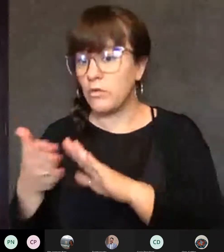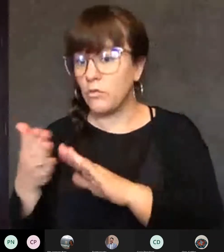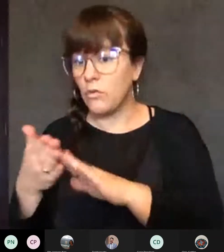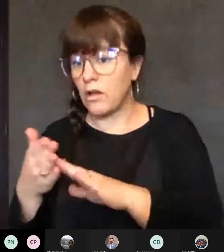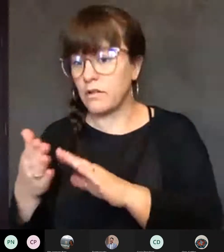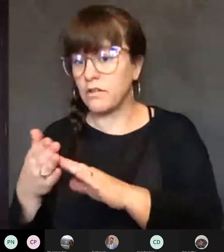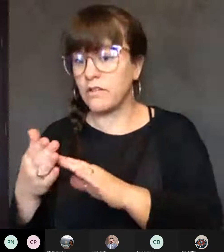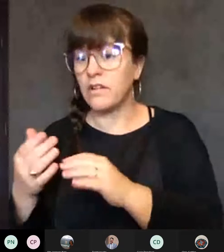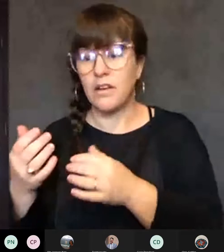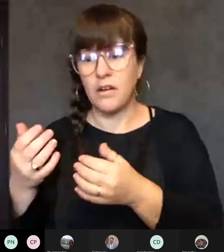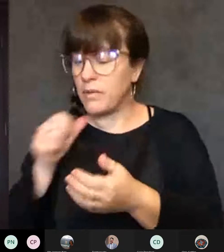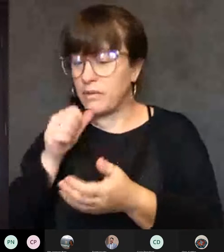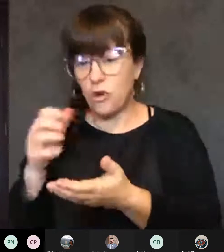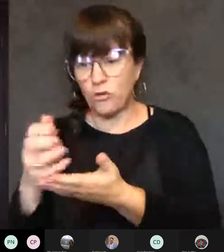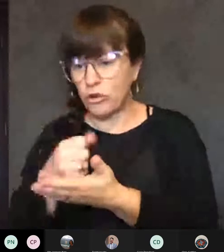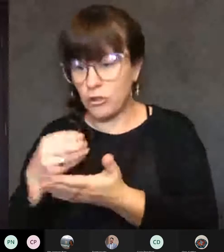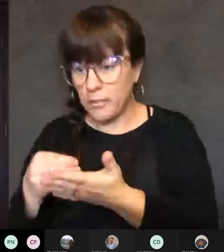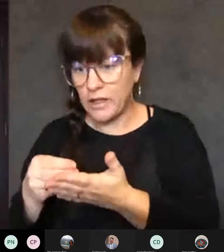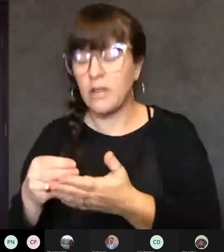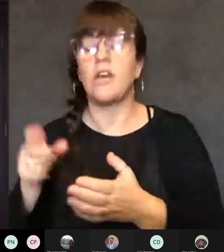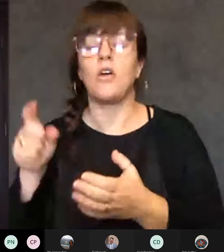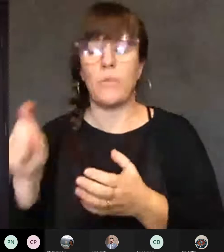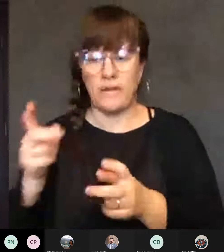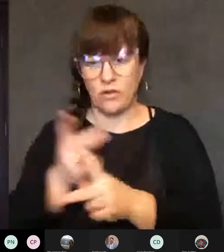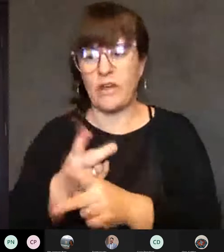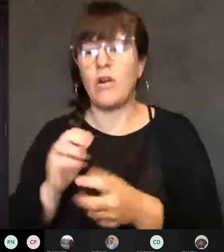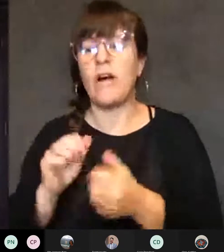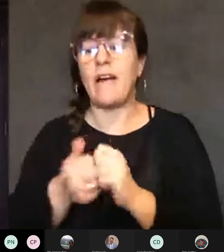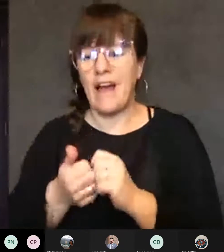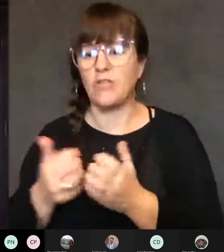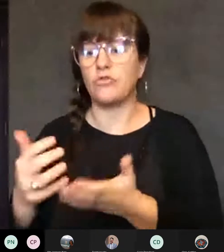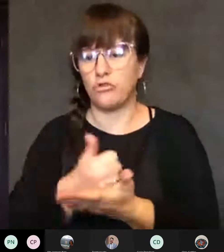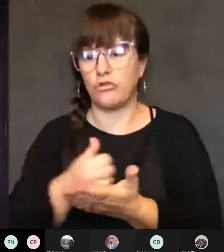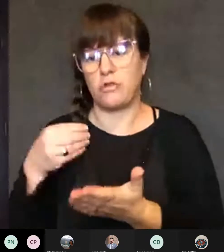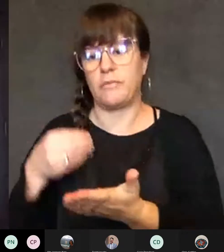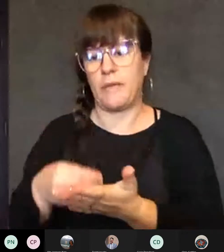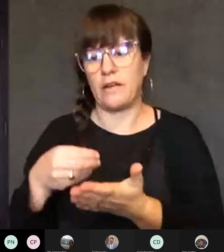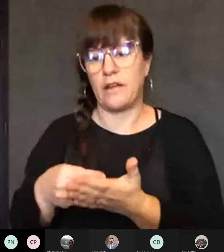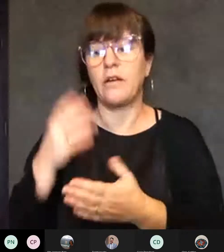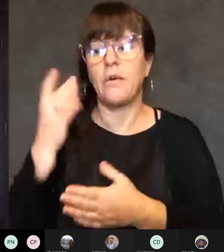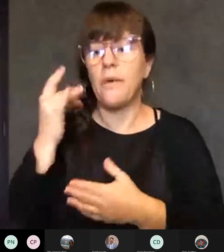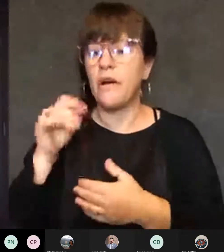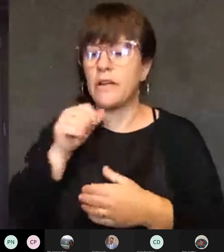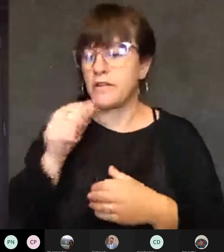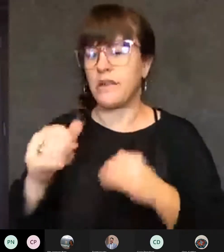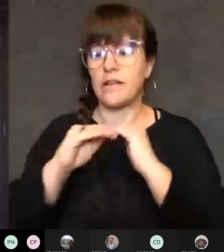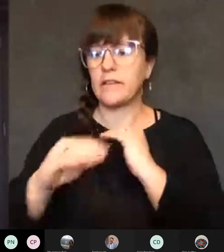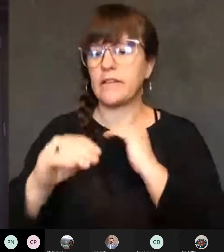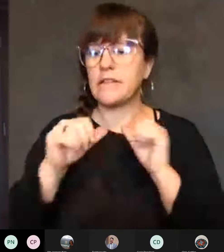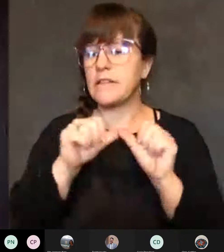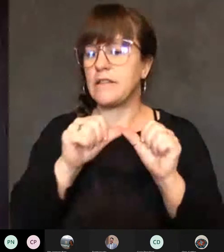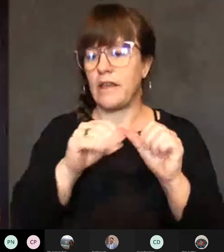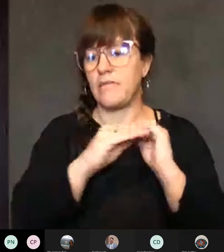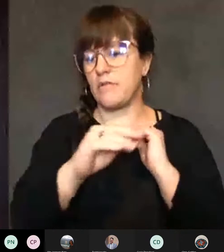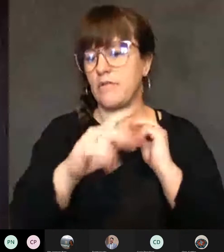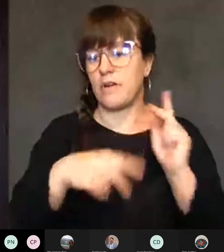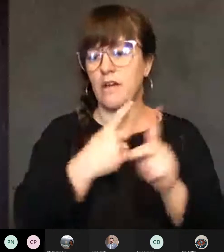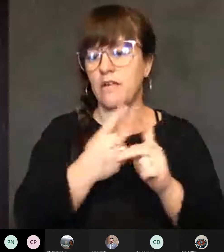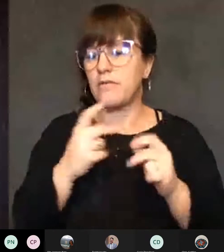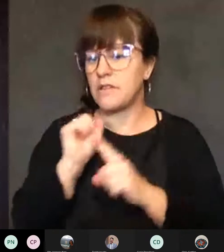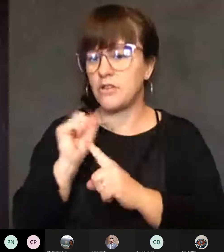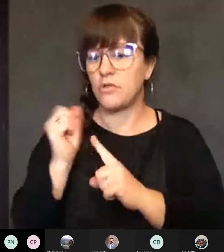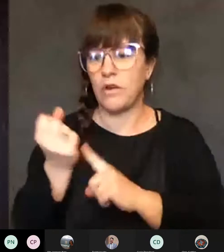ways to do that where that doesn't happen, because that's not a sustainable type situation. And